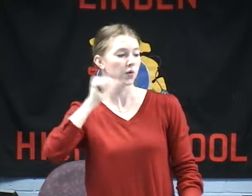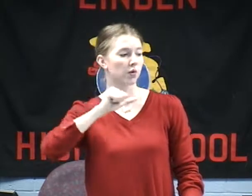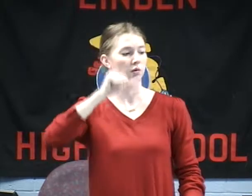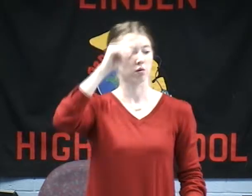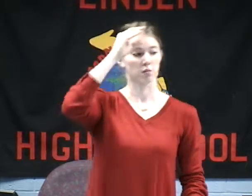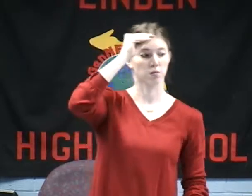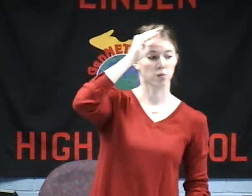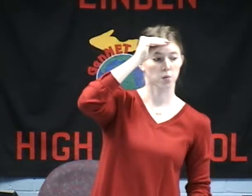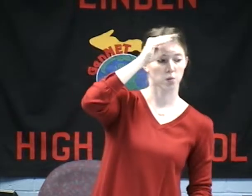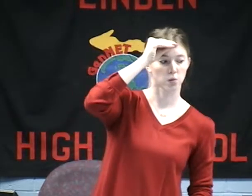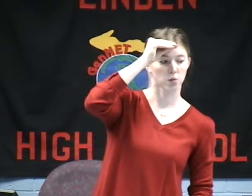Girl. Boy.